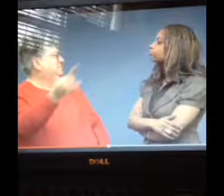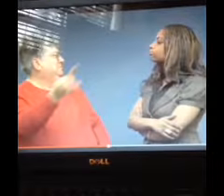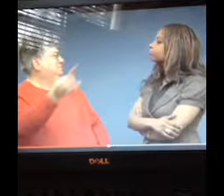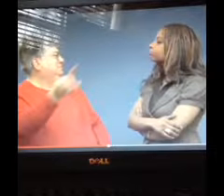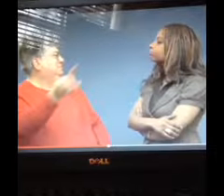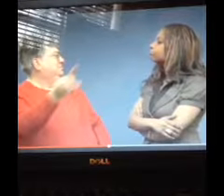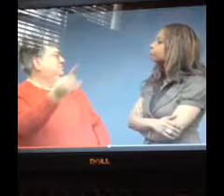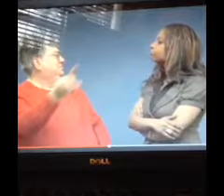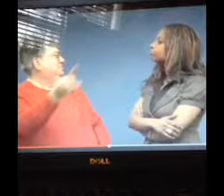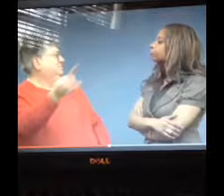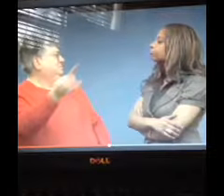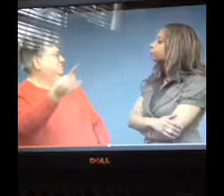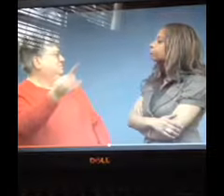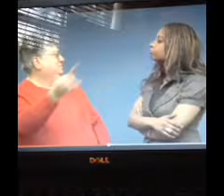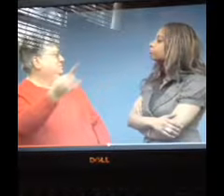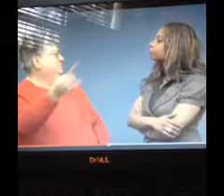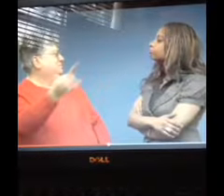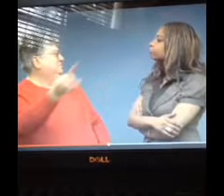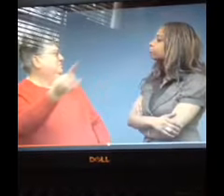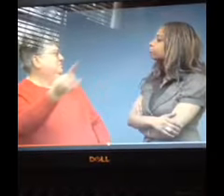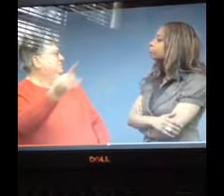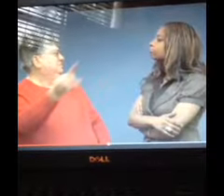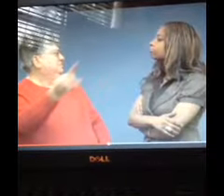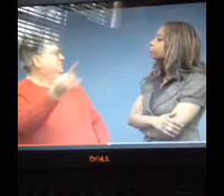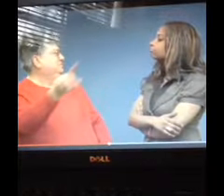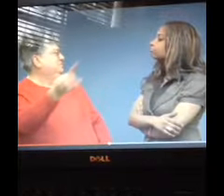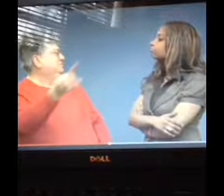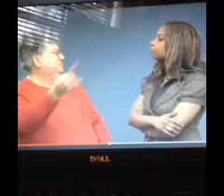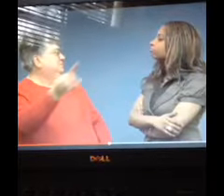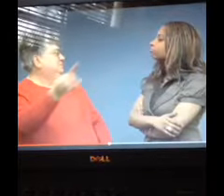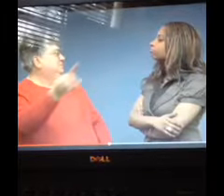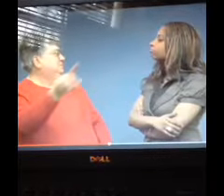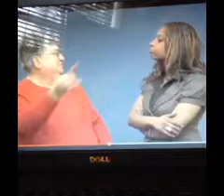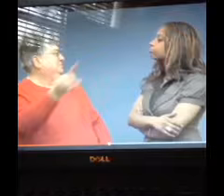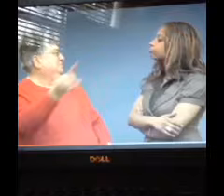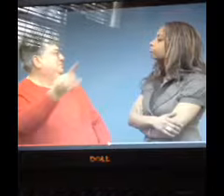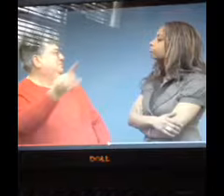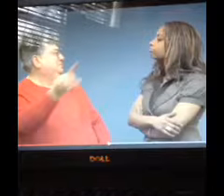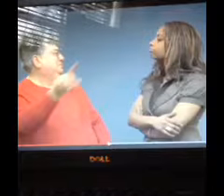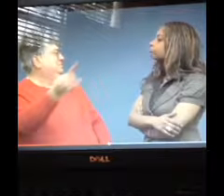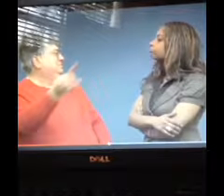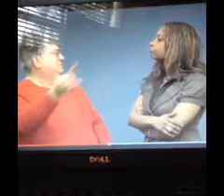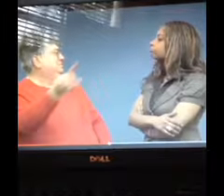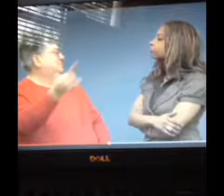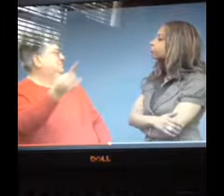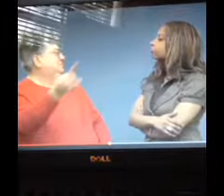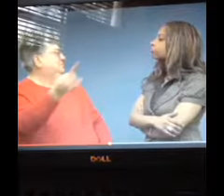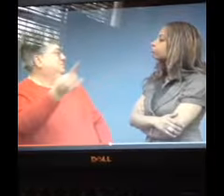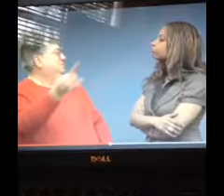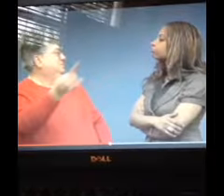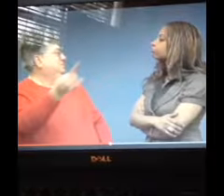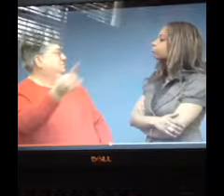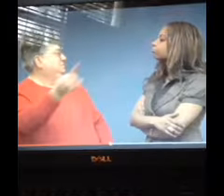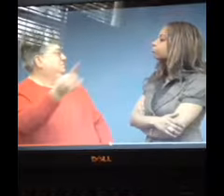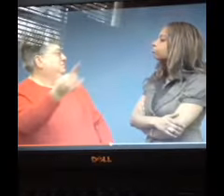discuss? Glad you asked, Kenya. I try to talk about all the things that deaf people need to